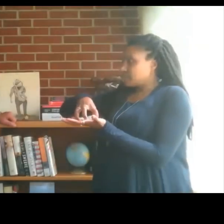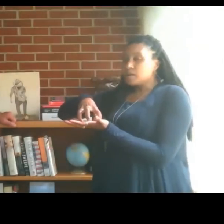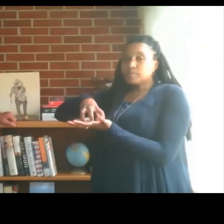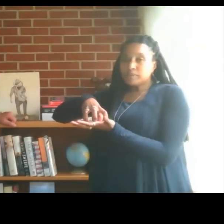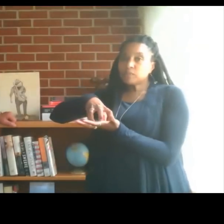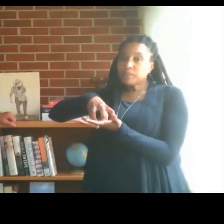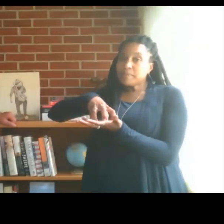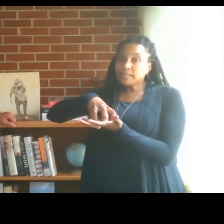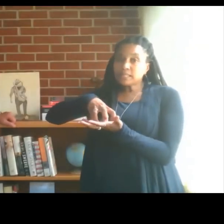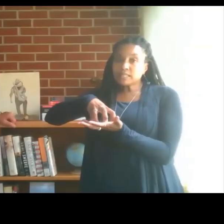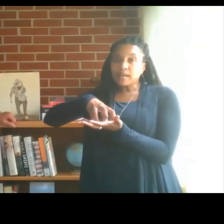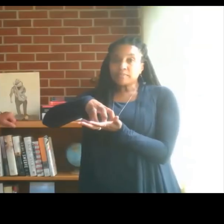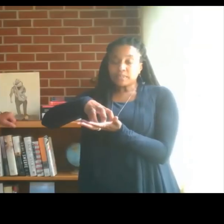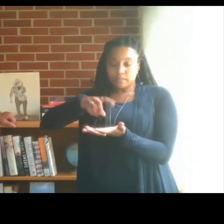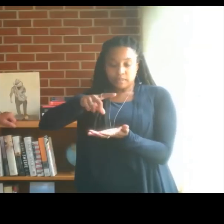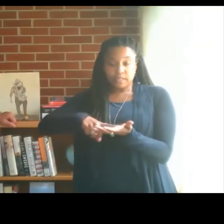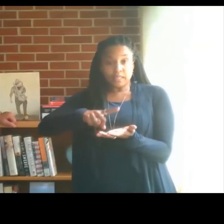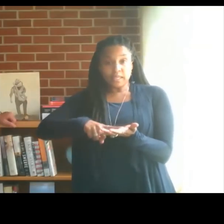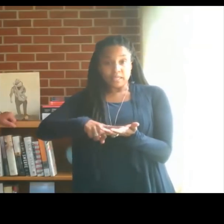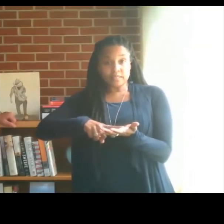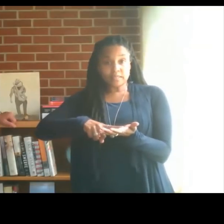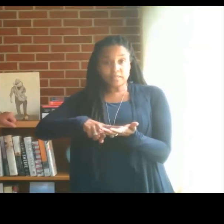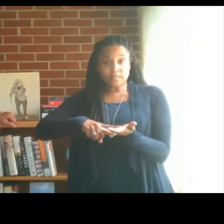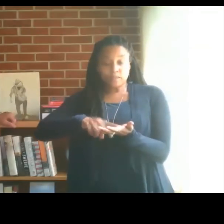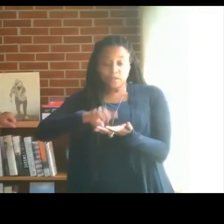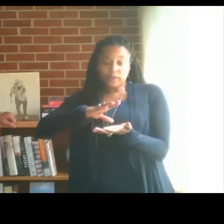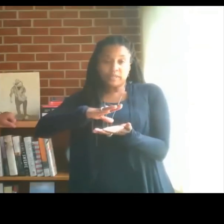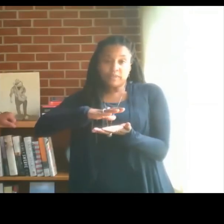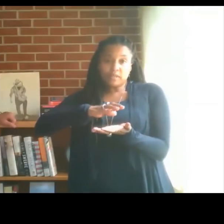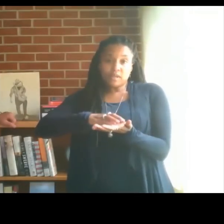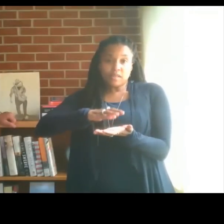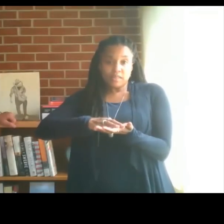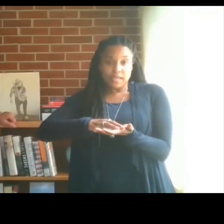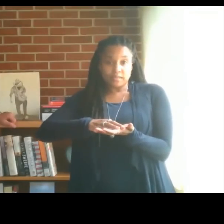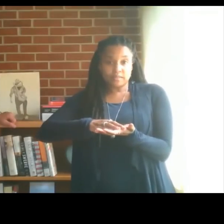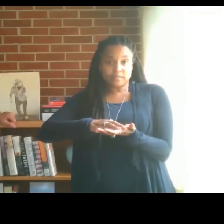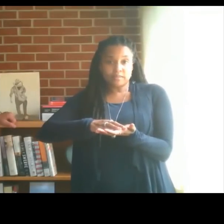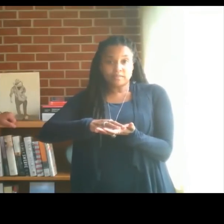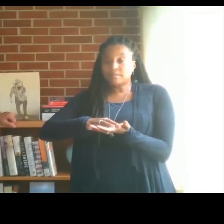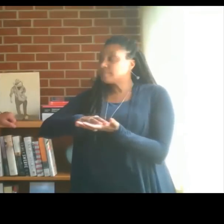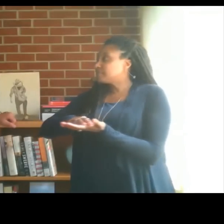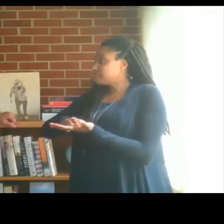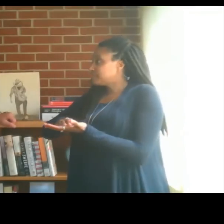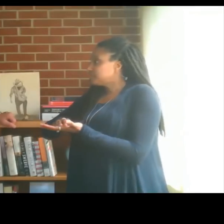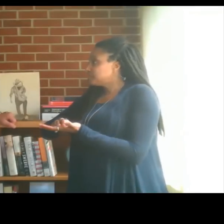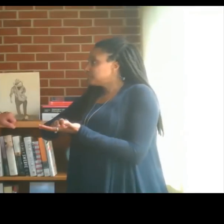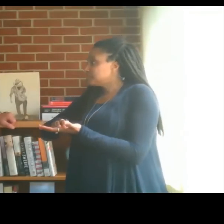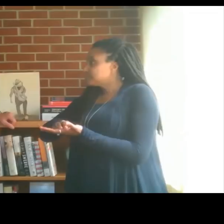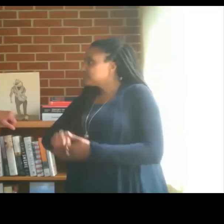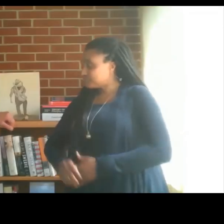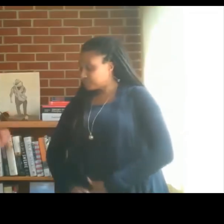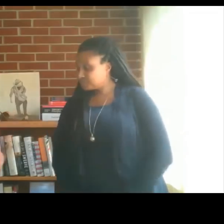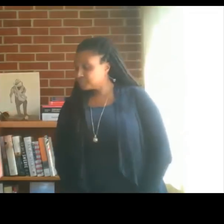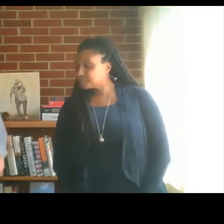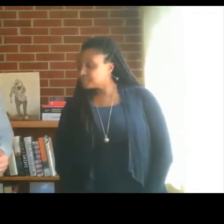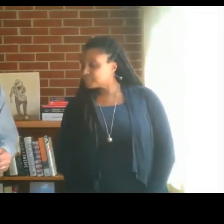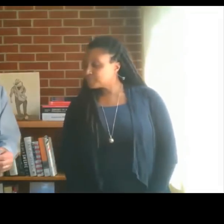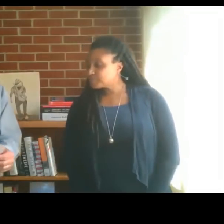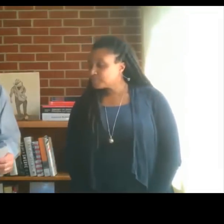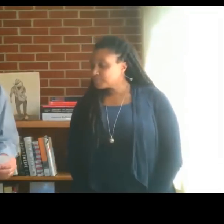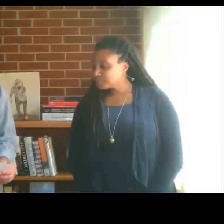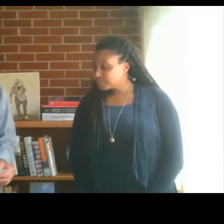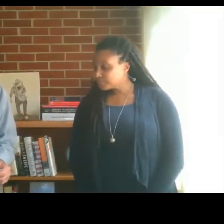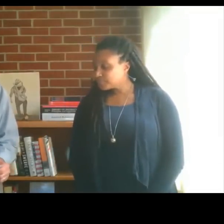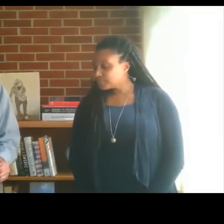this, but we might accept this or even this. Perfect.